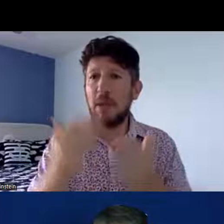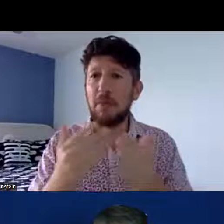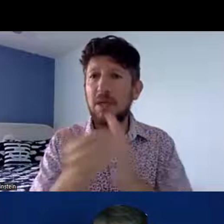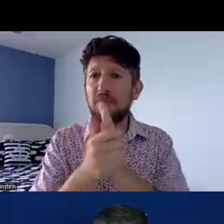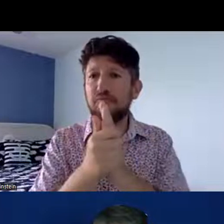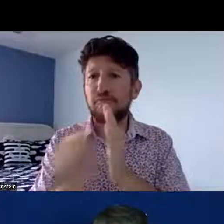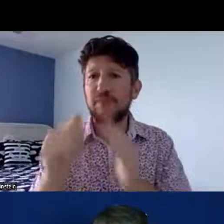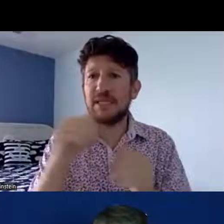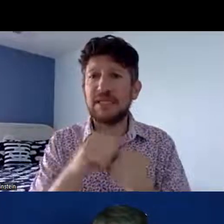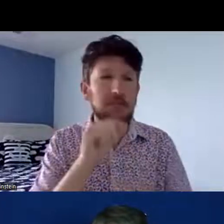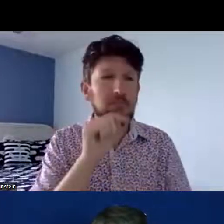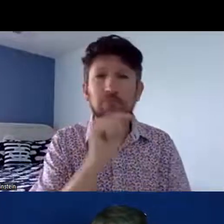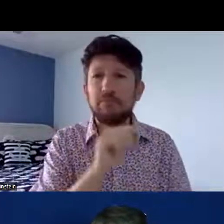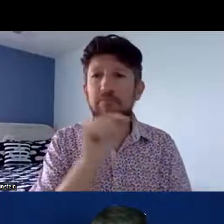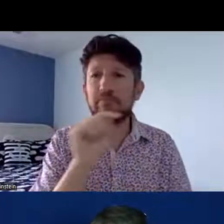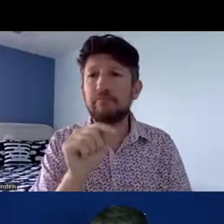There's one professional